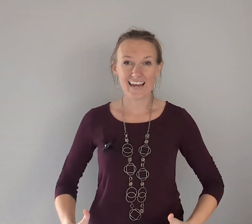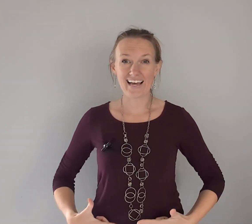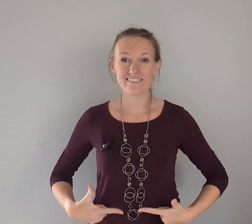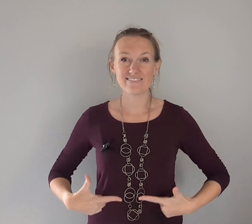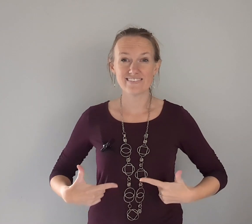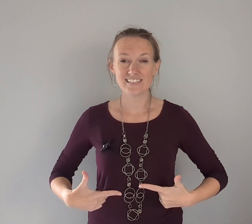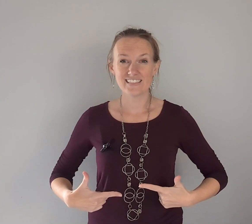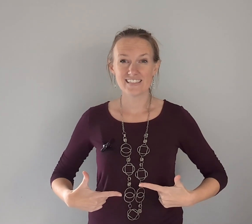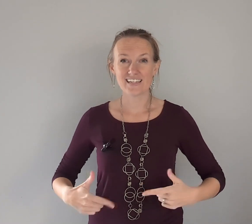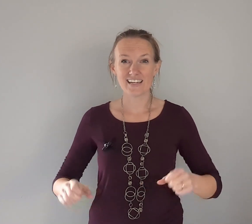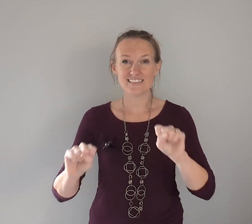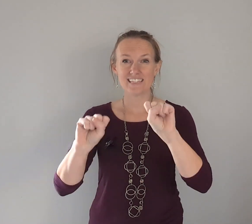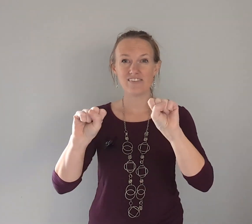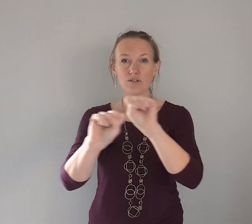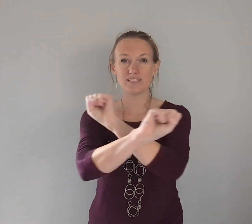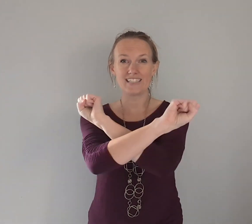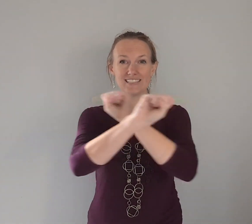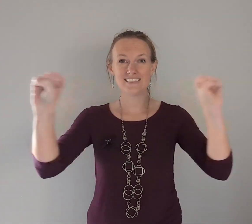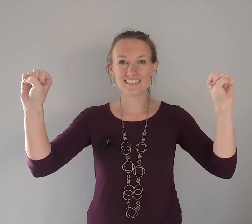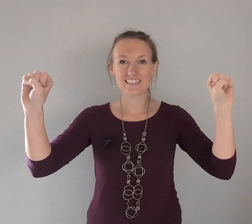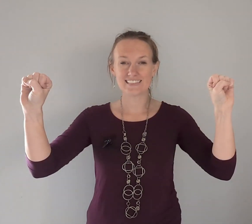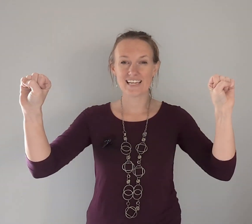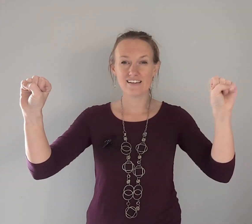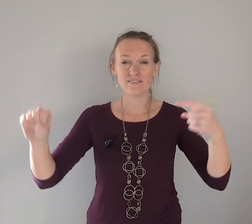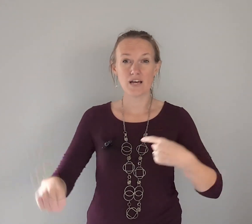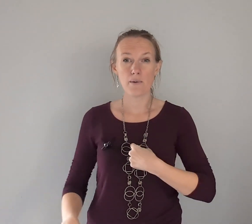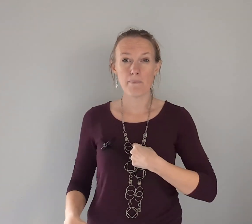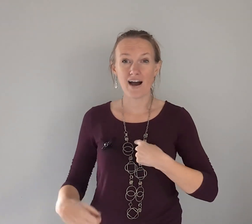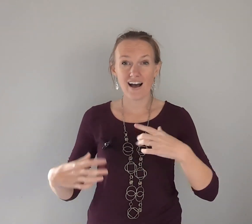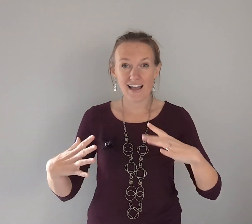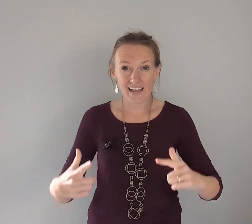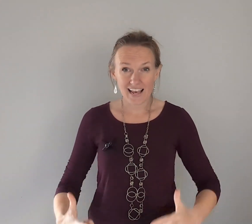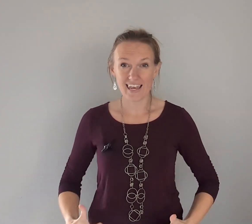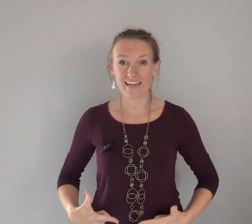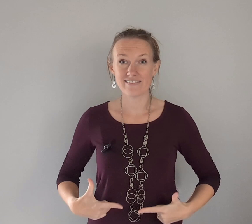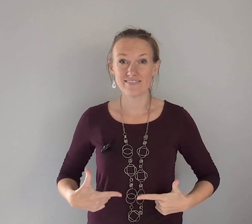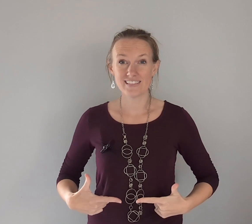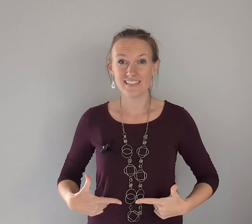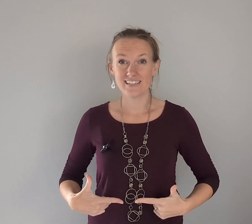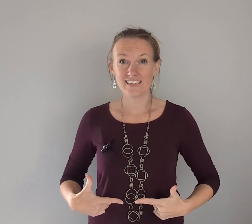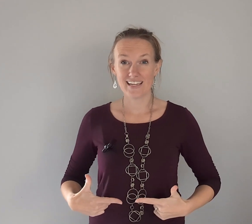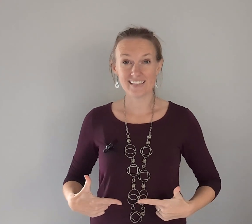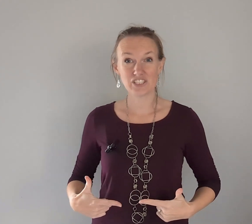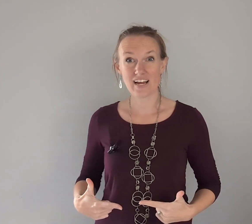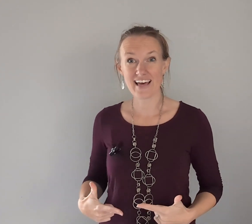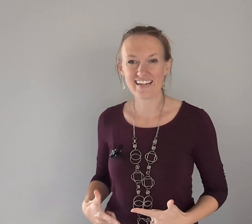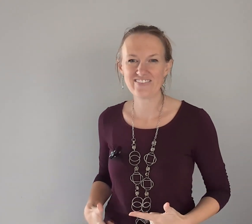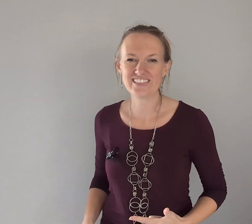life. Okay, save those S's. Saved my life. And let's try that a couple